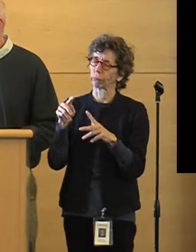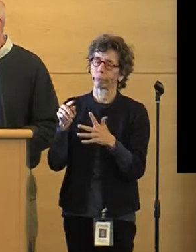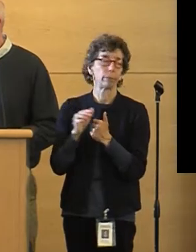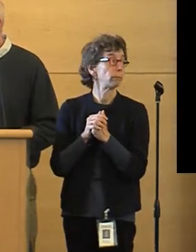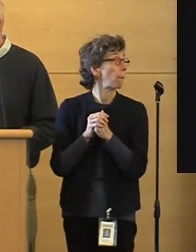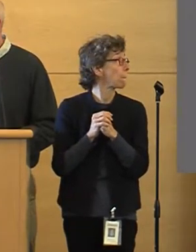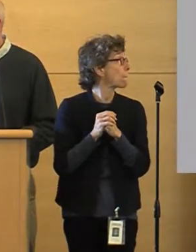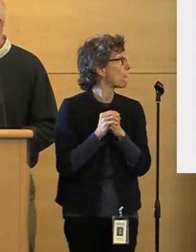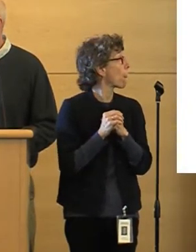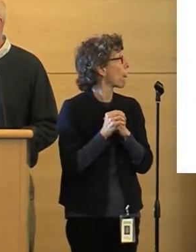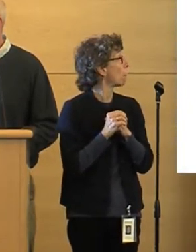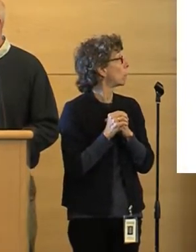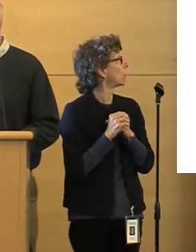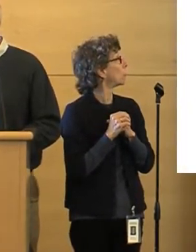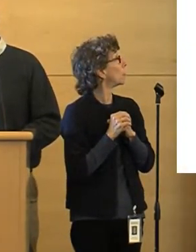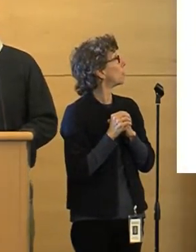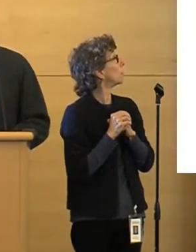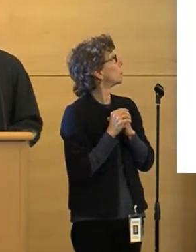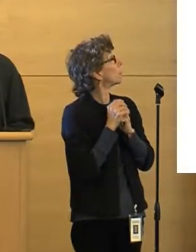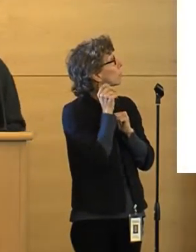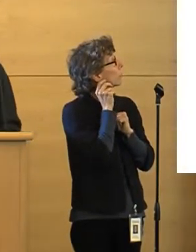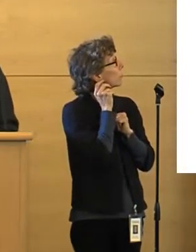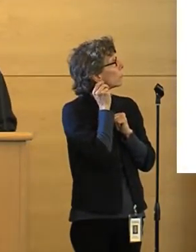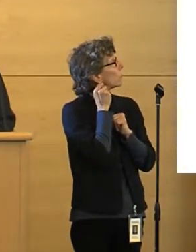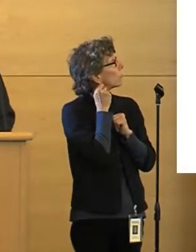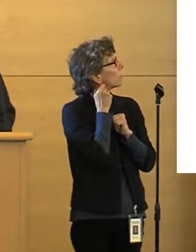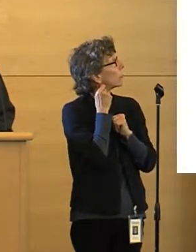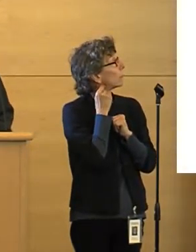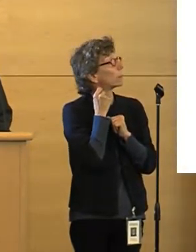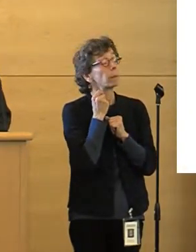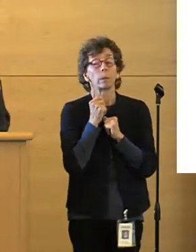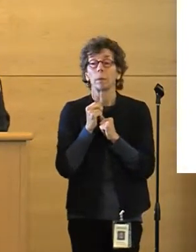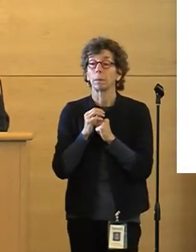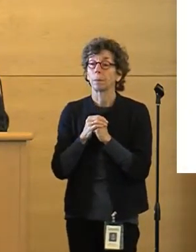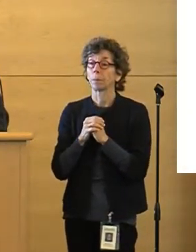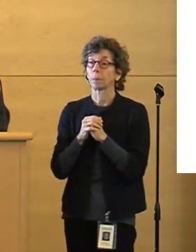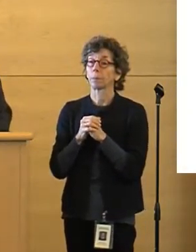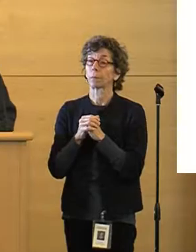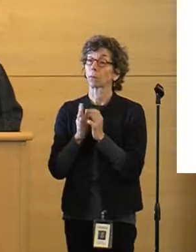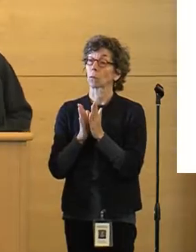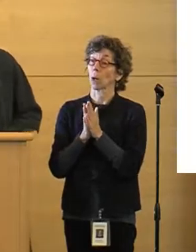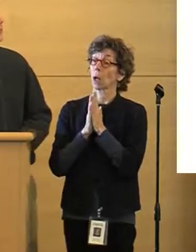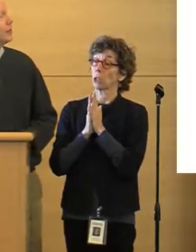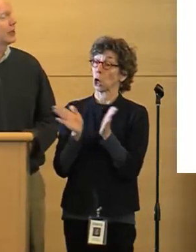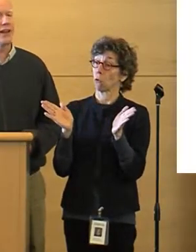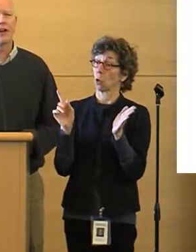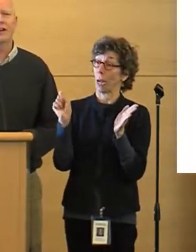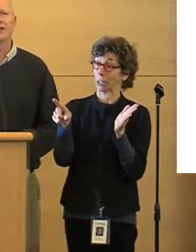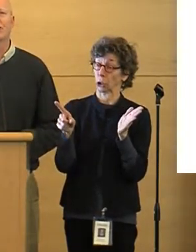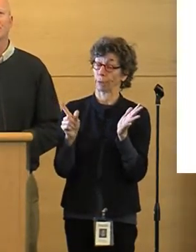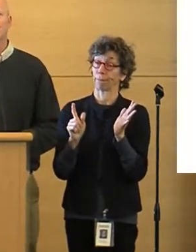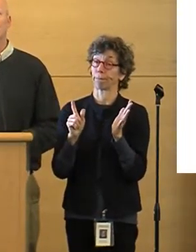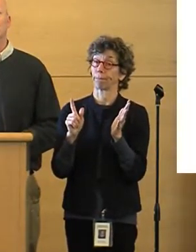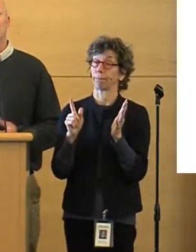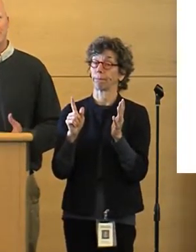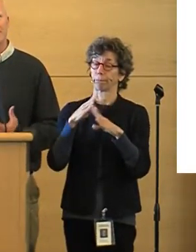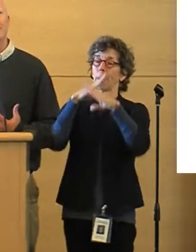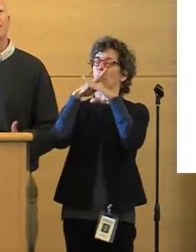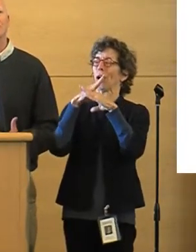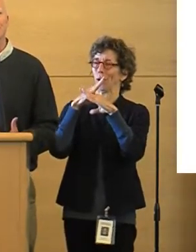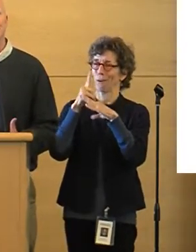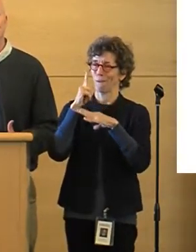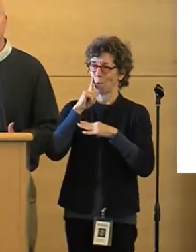elevator in my document that I'm creating or on my web page? So we're going to look at three examples and